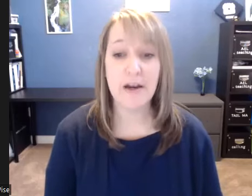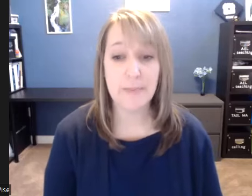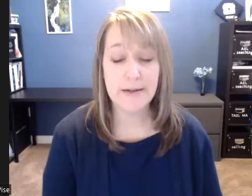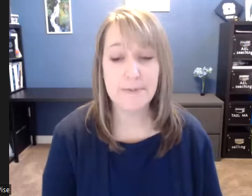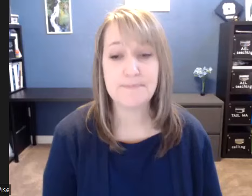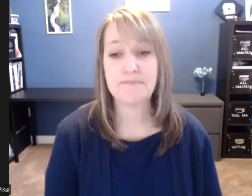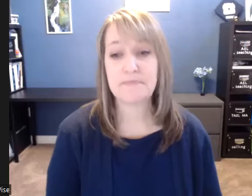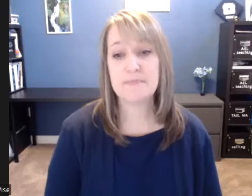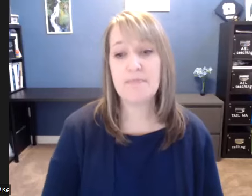Fireman